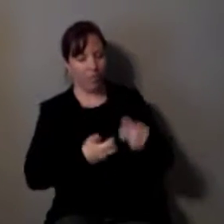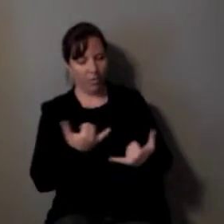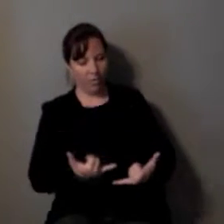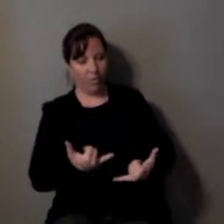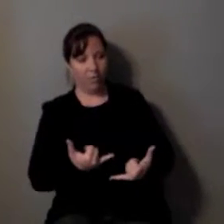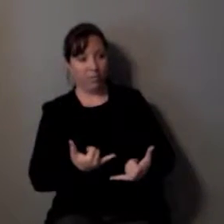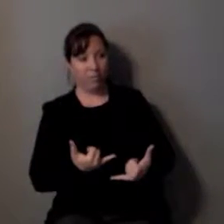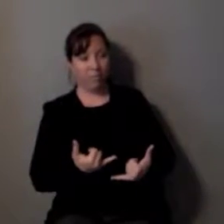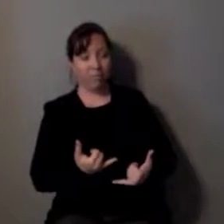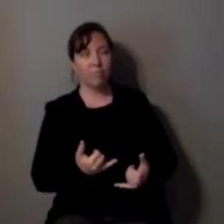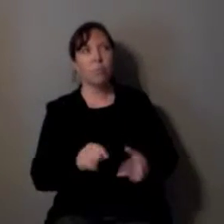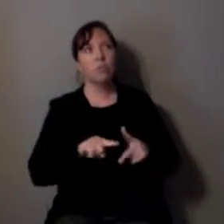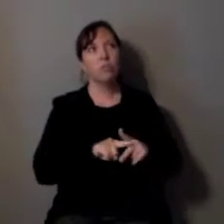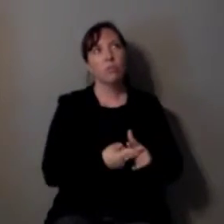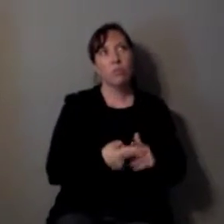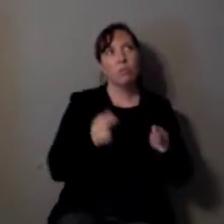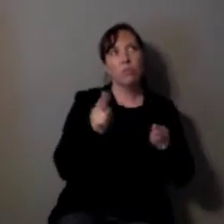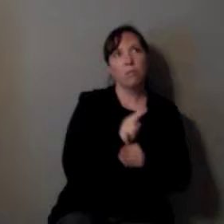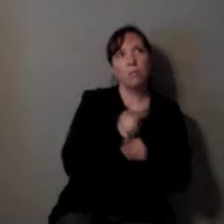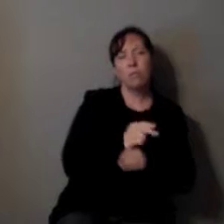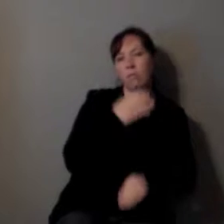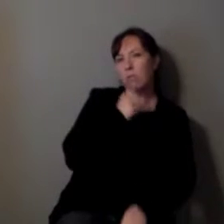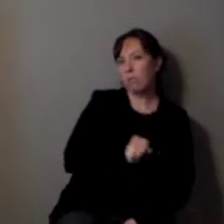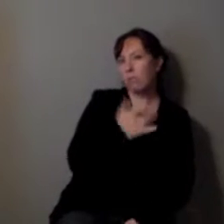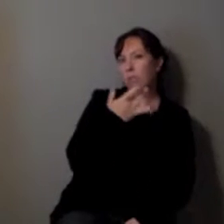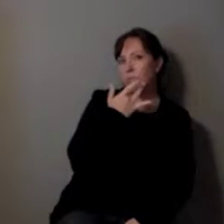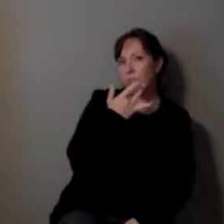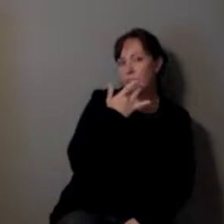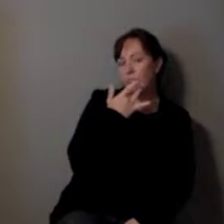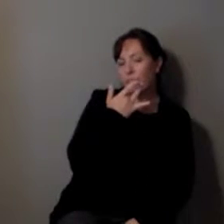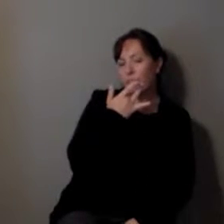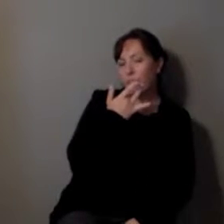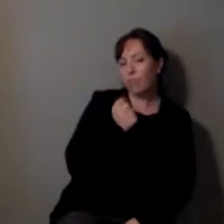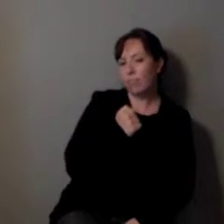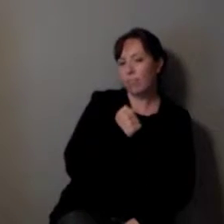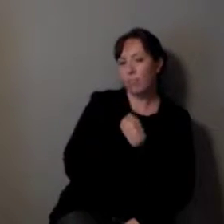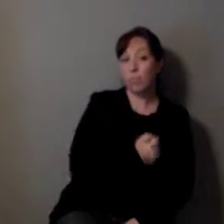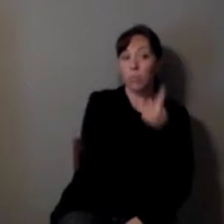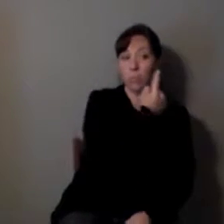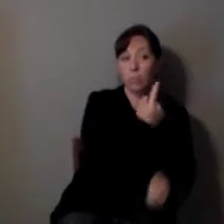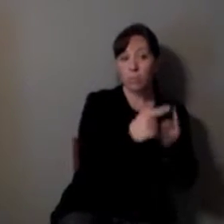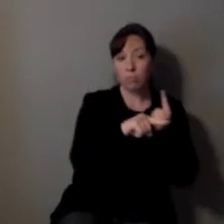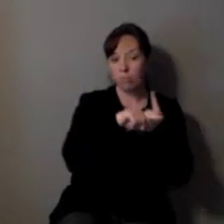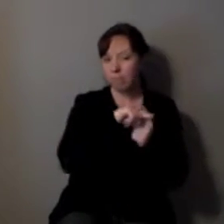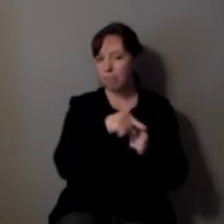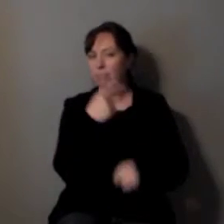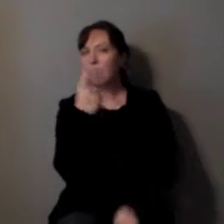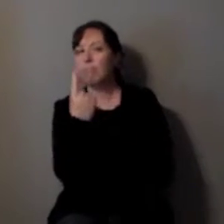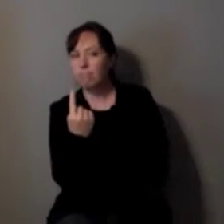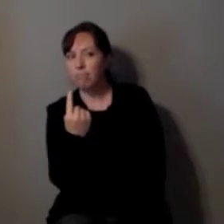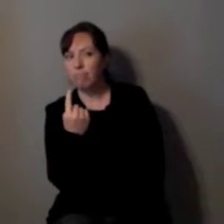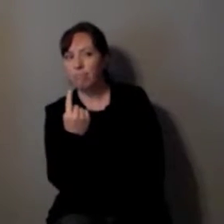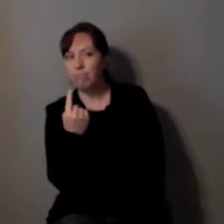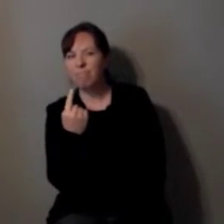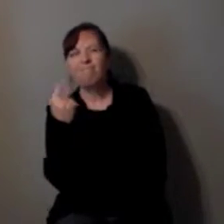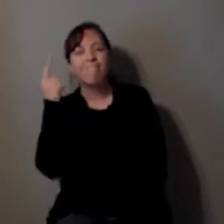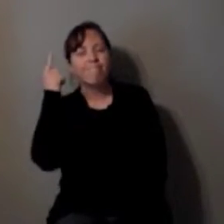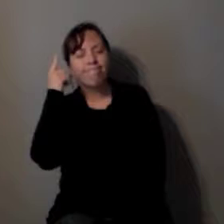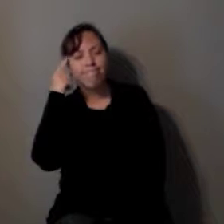1. And I think you already know how to do this, but I'll kind of show you a way of doing it in case you don't have this memorized